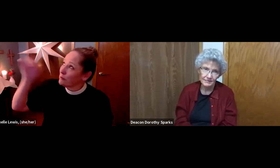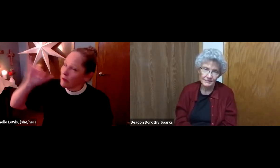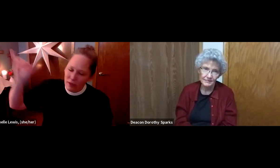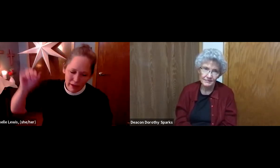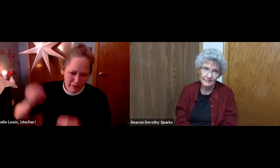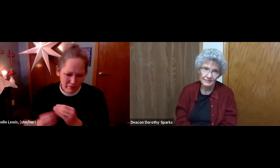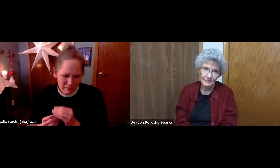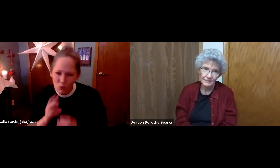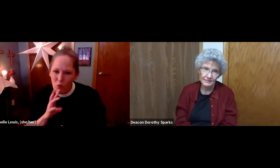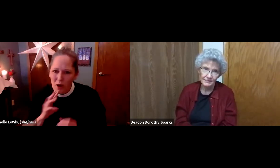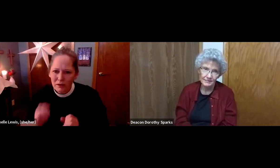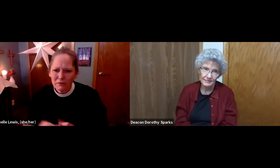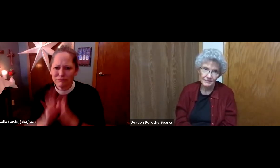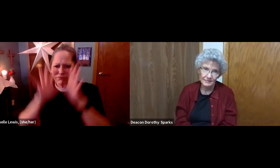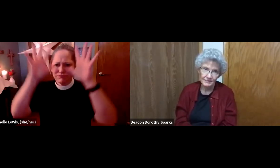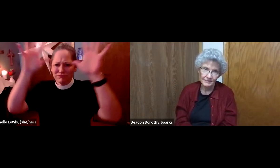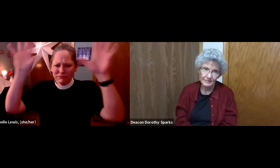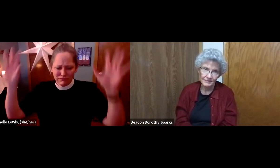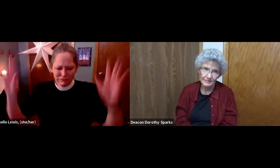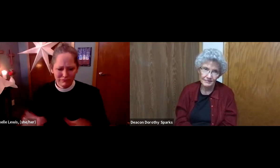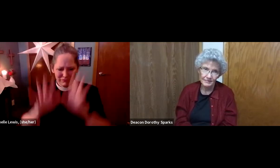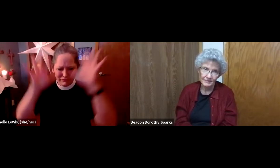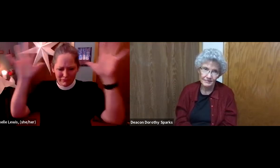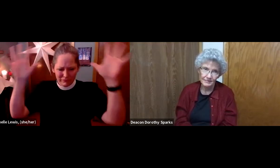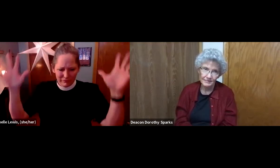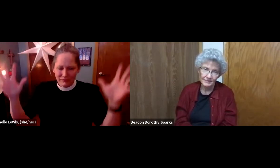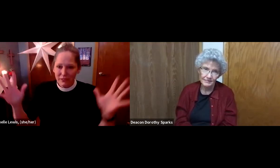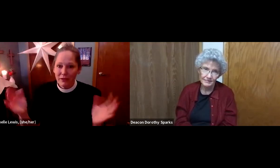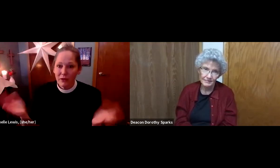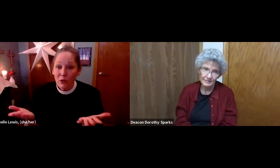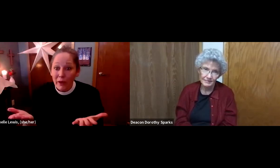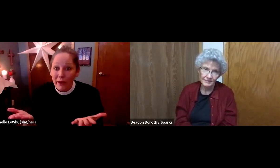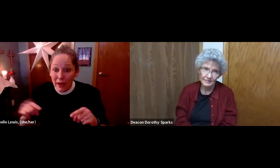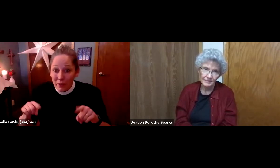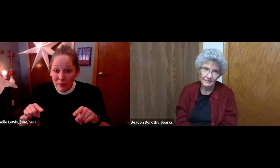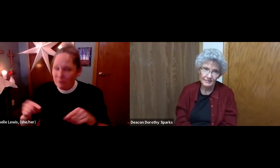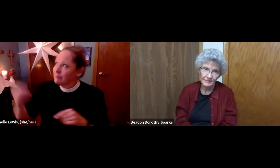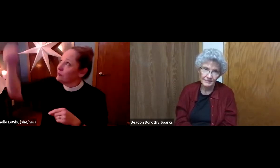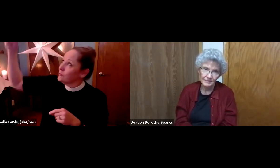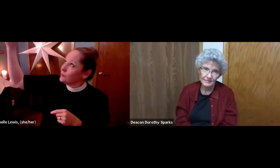Fountain of living water,